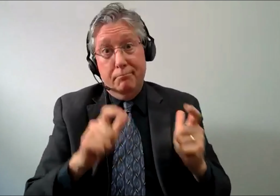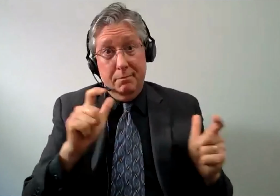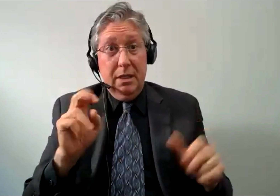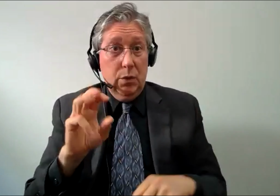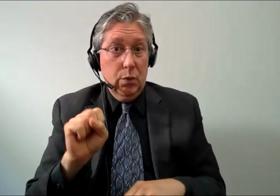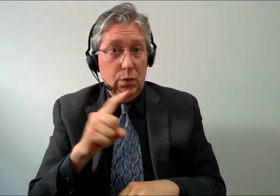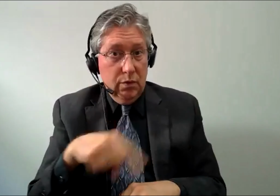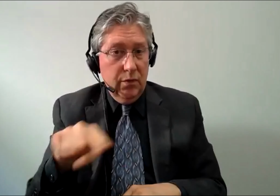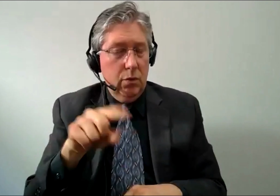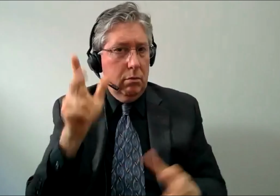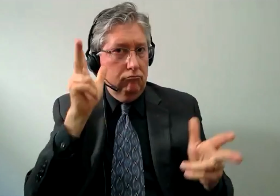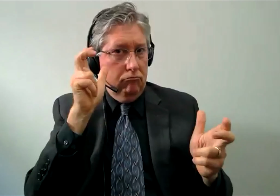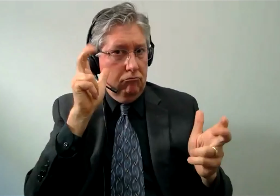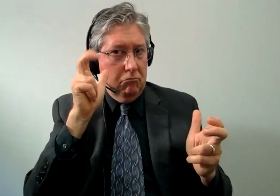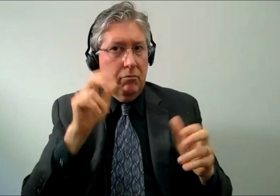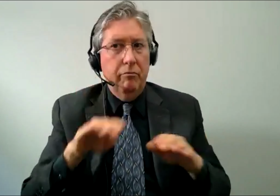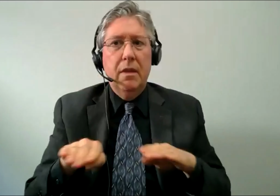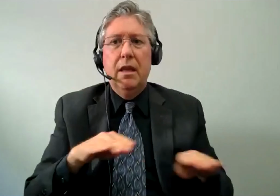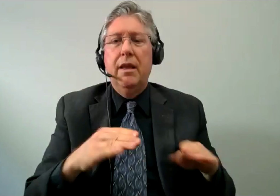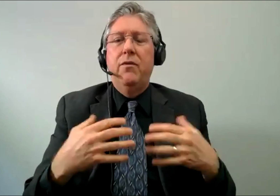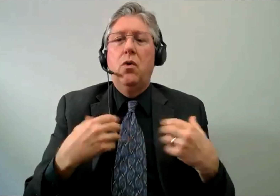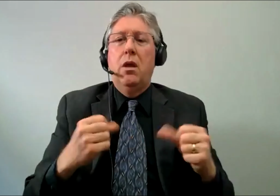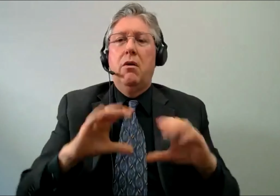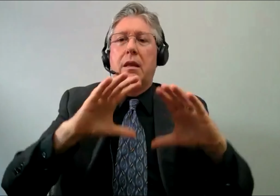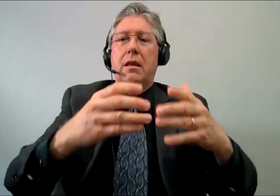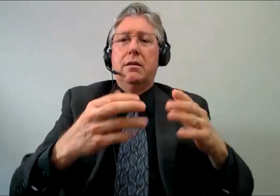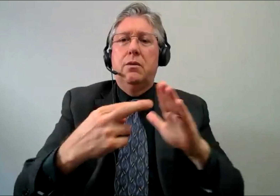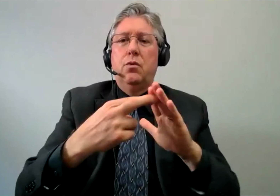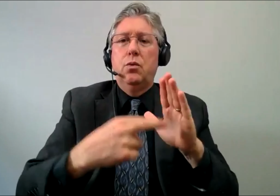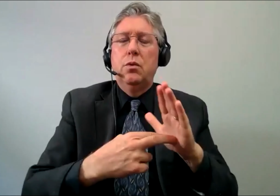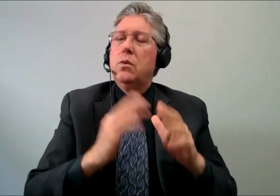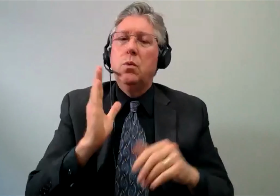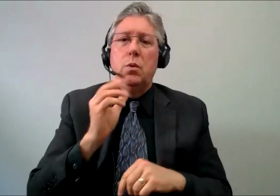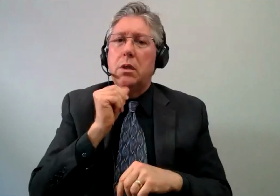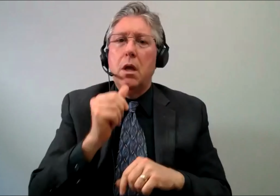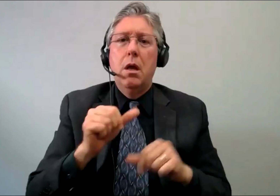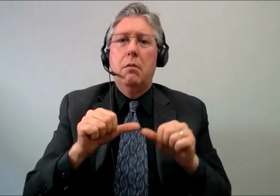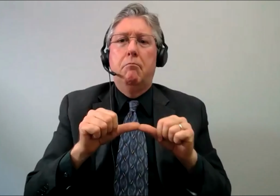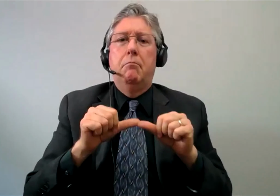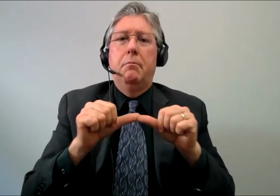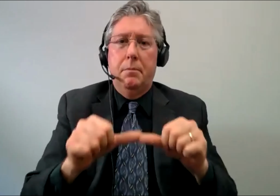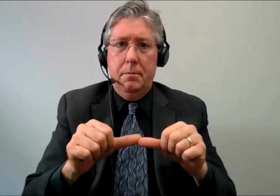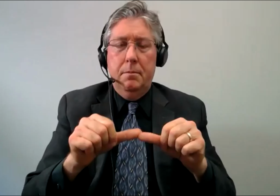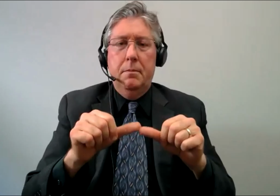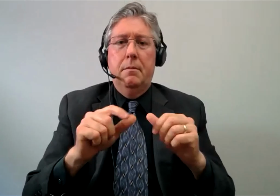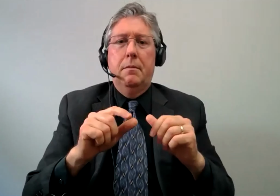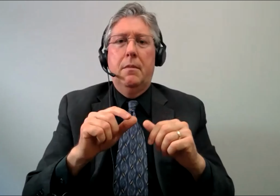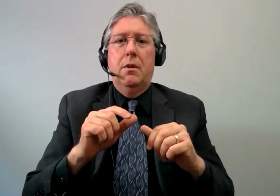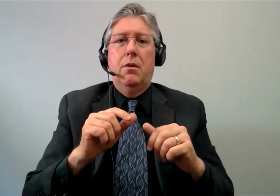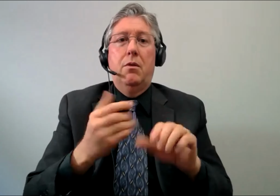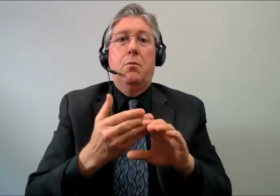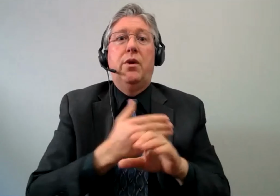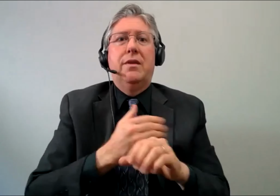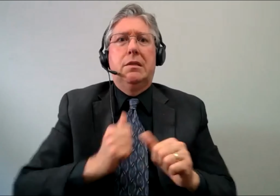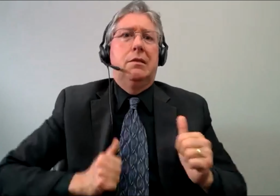on the line to hear that behavioral health entity rules will not be pushing forward on that prior aggressive timeline that